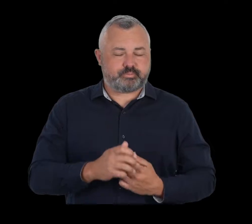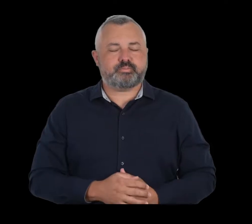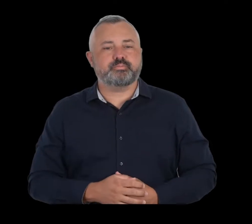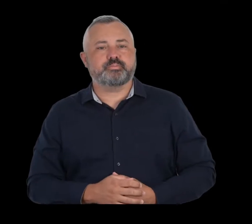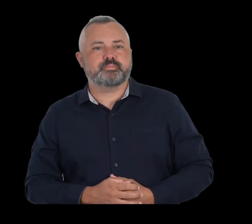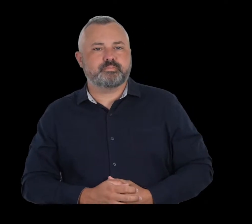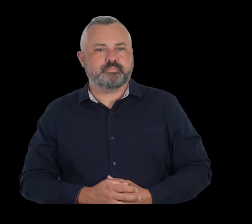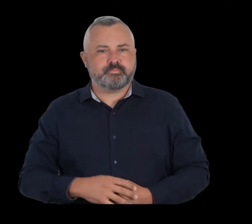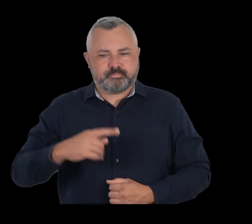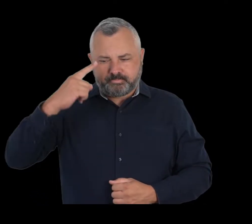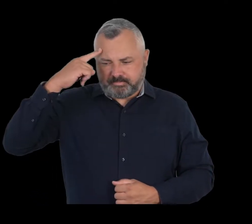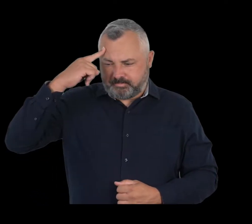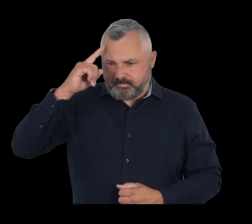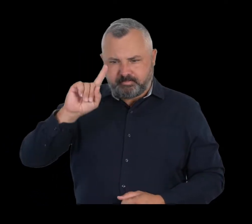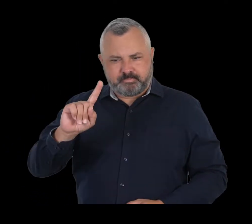advocate.